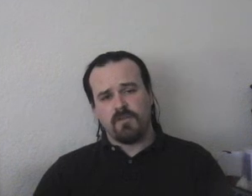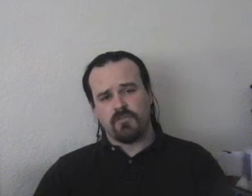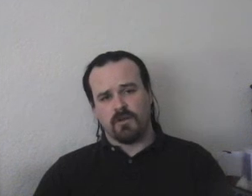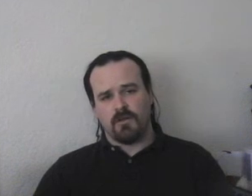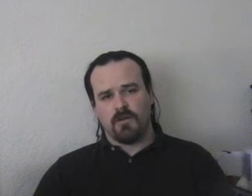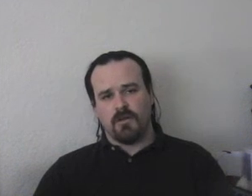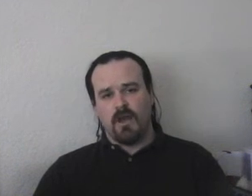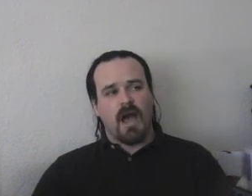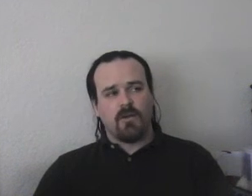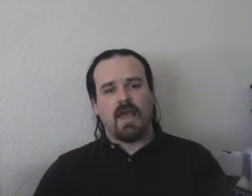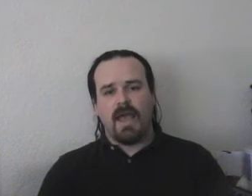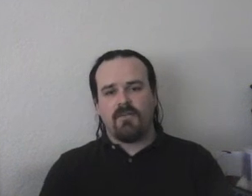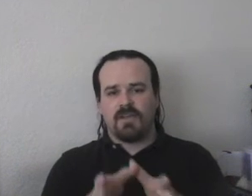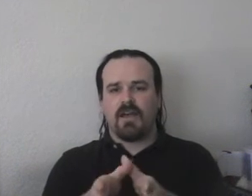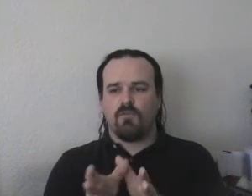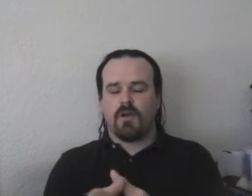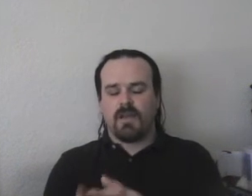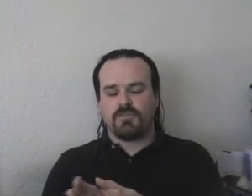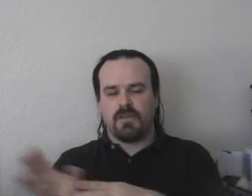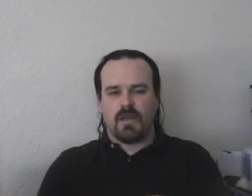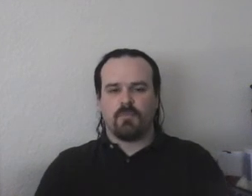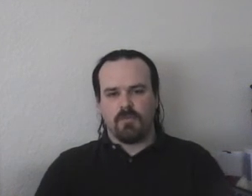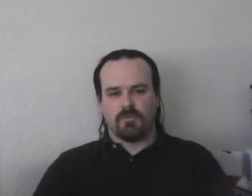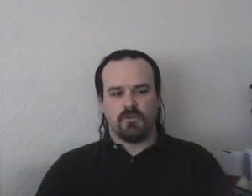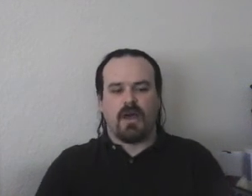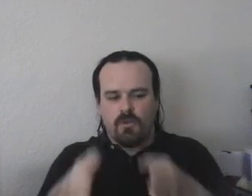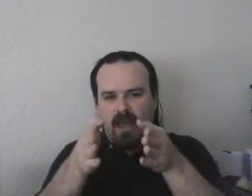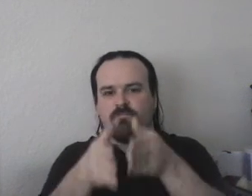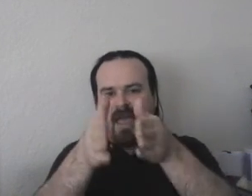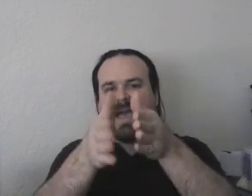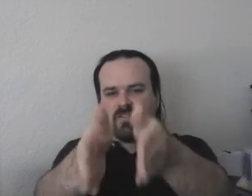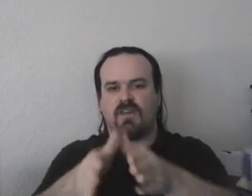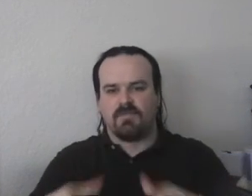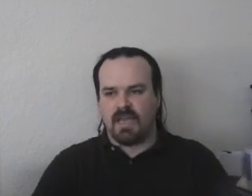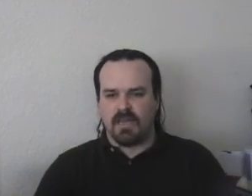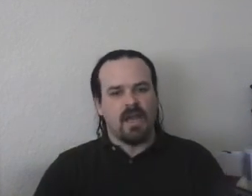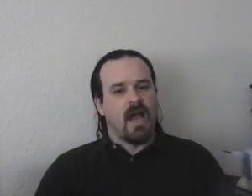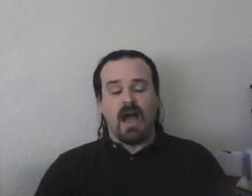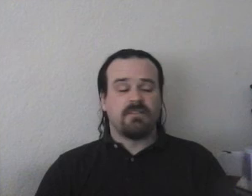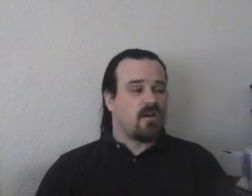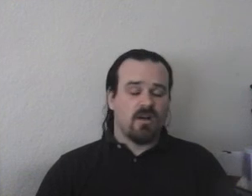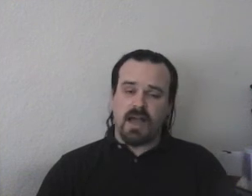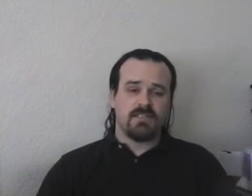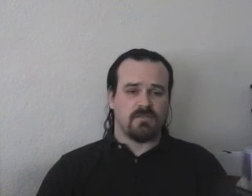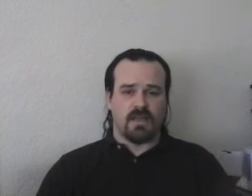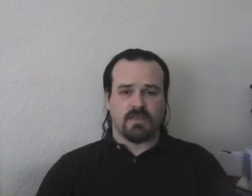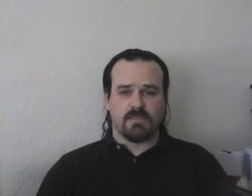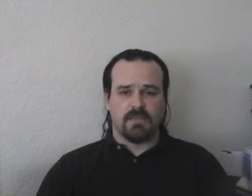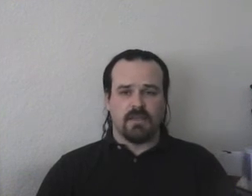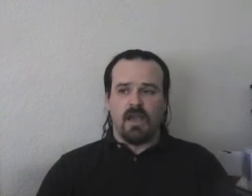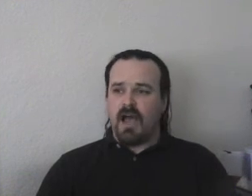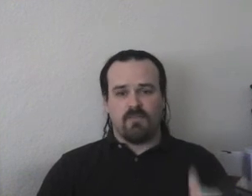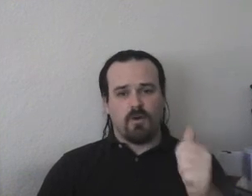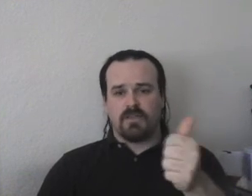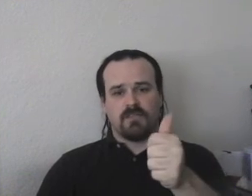future. I don't have the kind of work history that other people do. I don't have paths that I've taken. I've done all kinds of things. I've worked as a